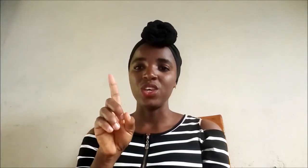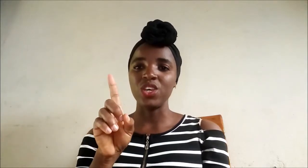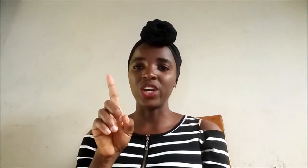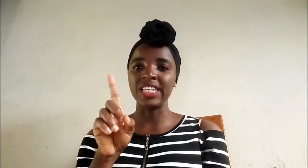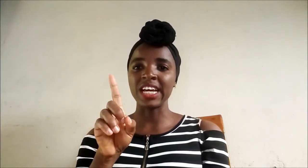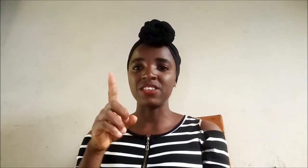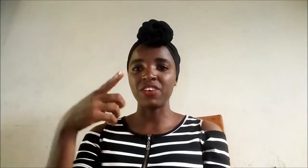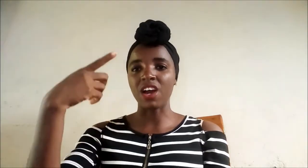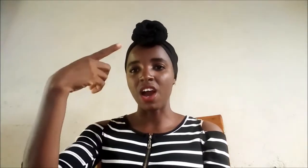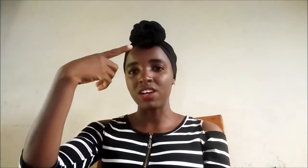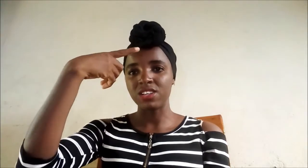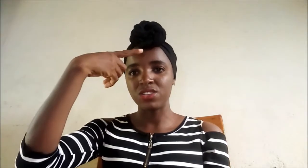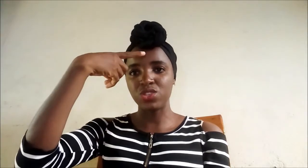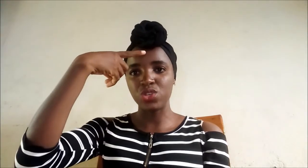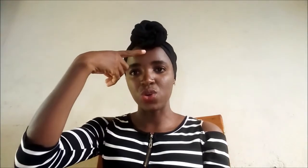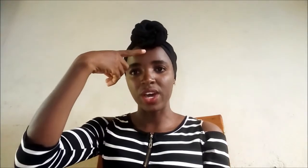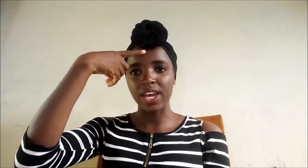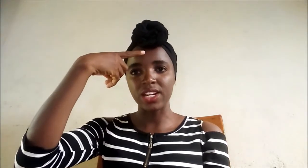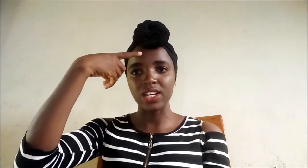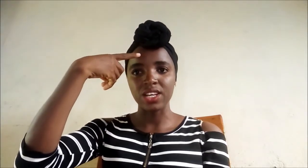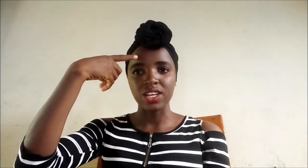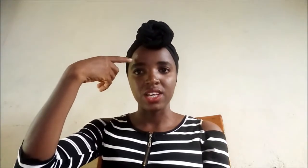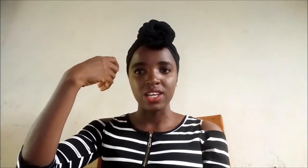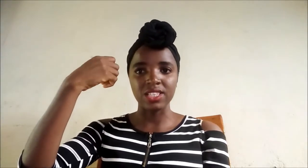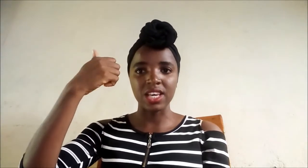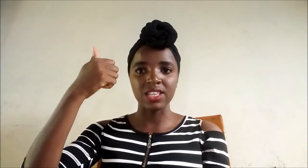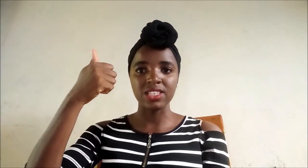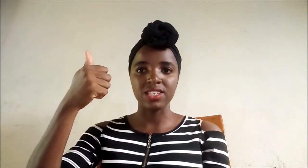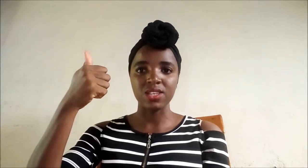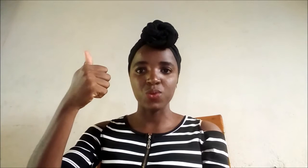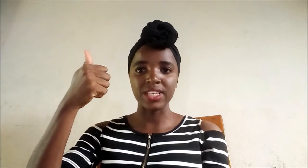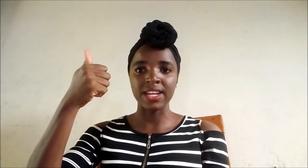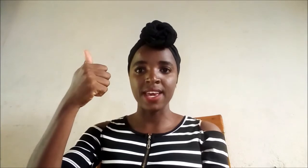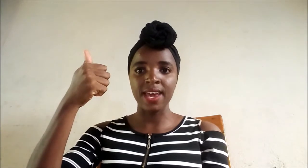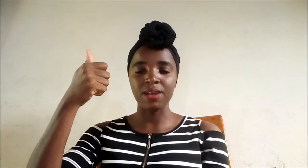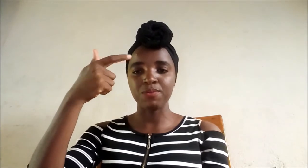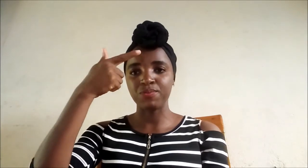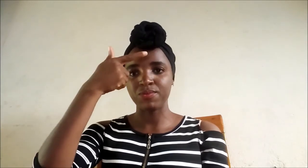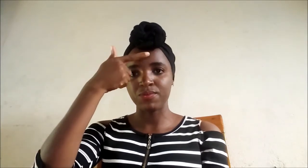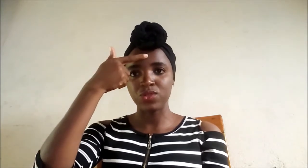Your index finger to your head, it ends with an A. So